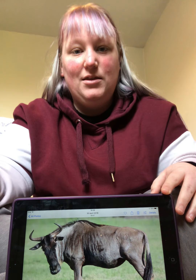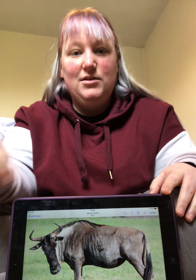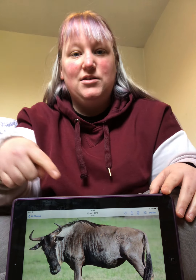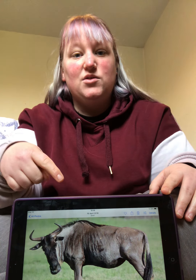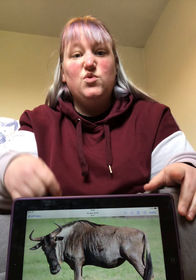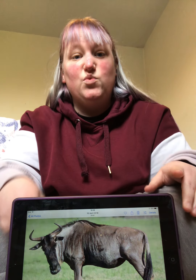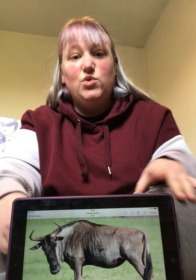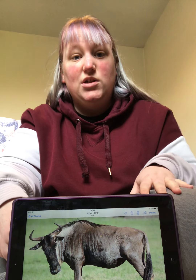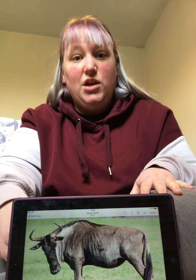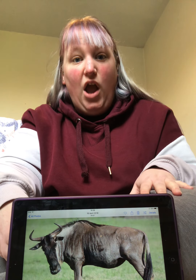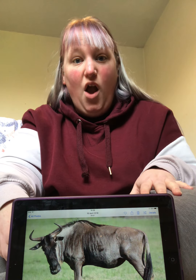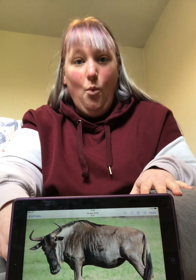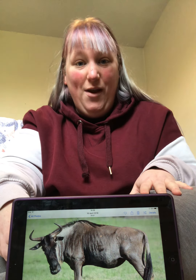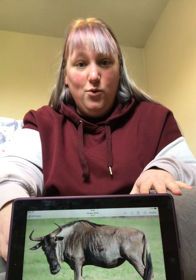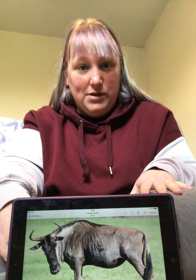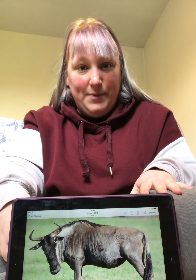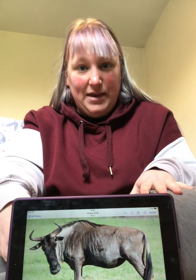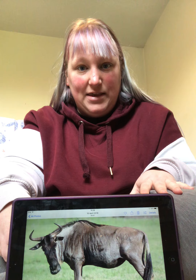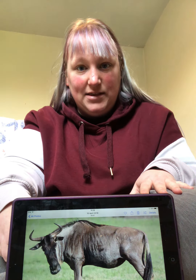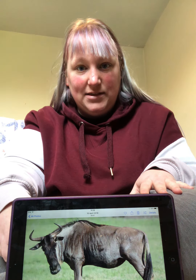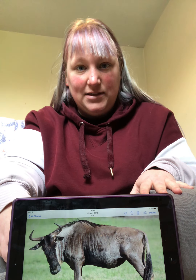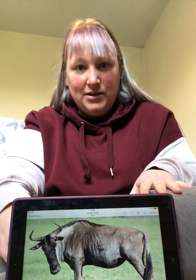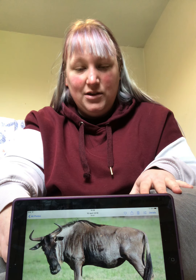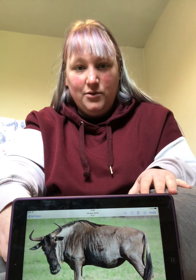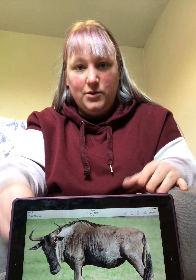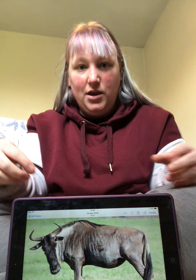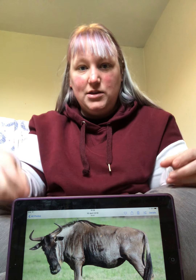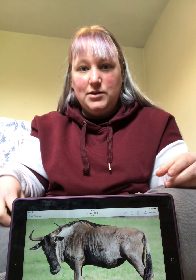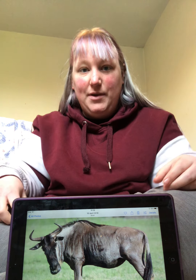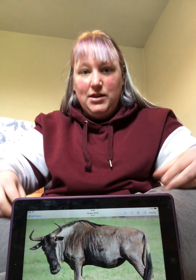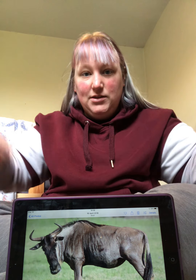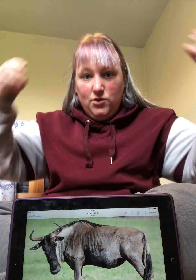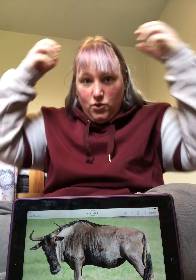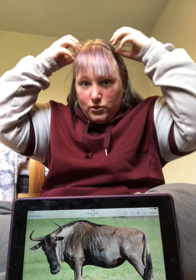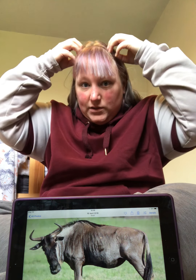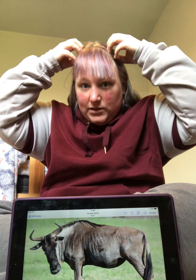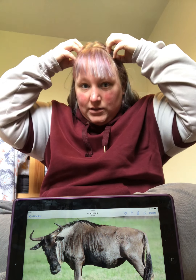This is called a wildebeest. We're going to make his horns.